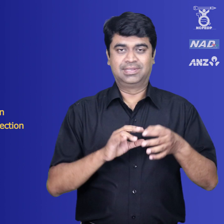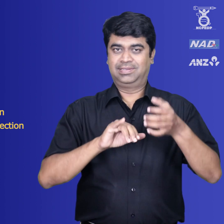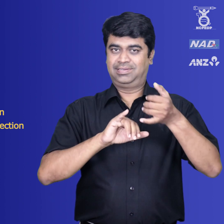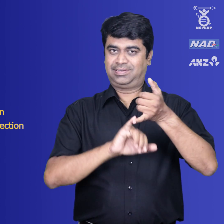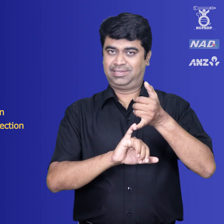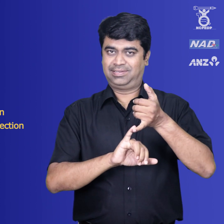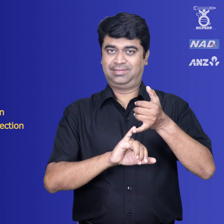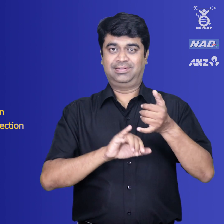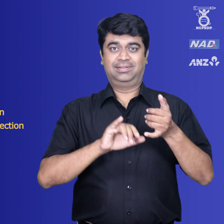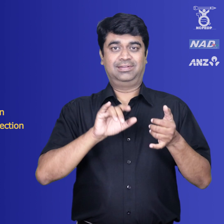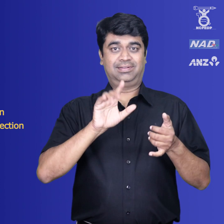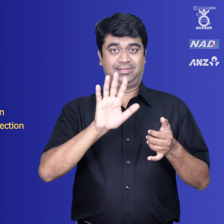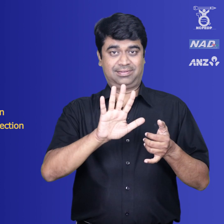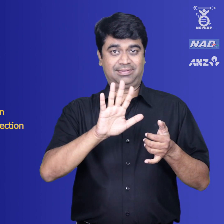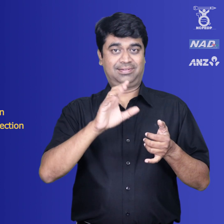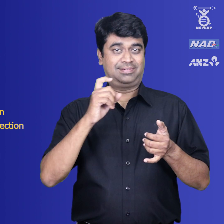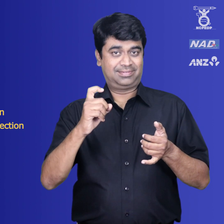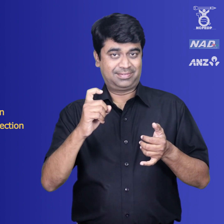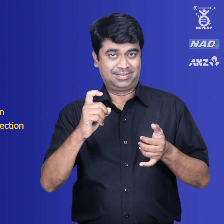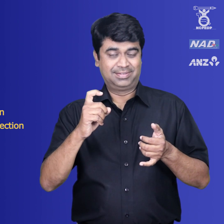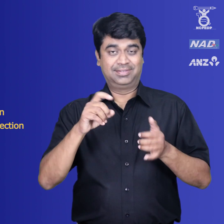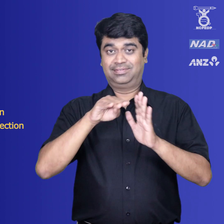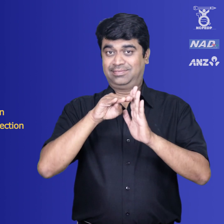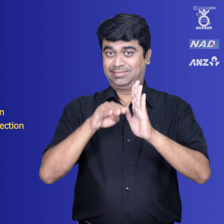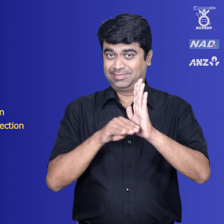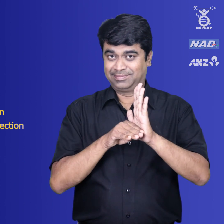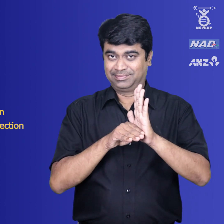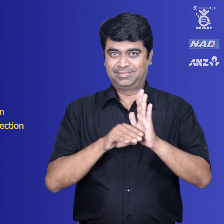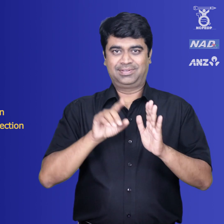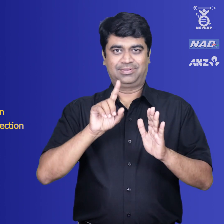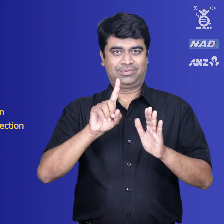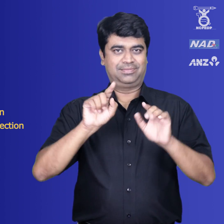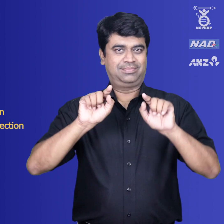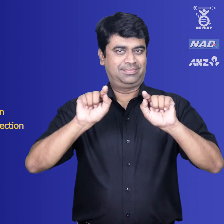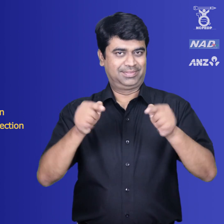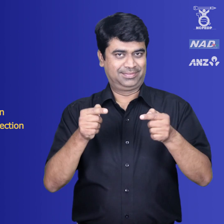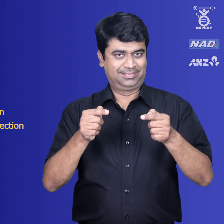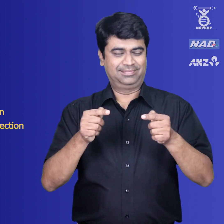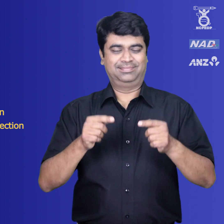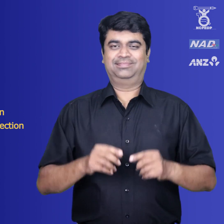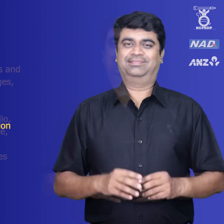subsection 1 of section 57.